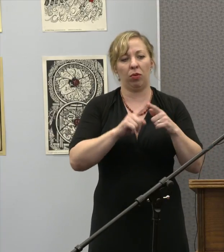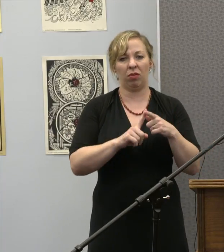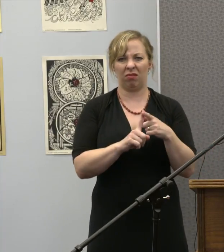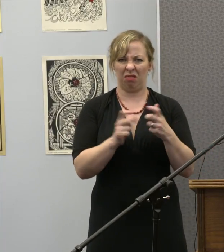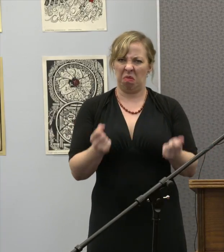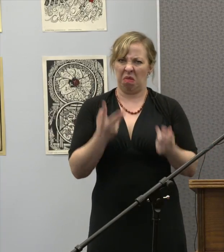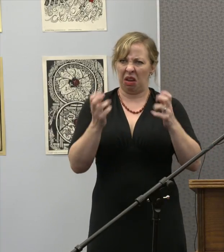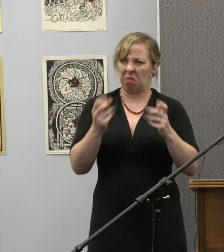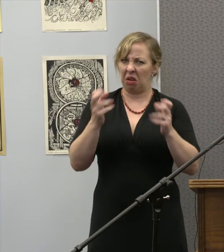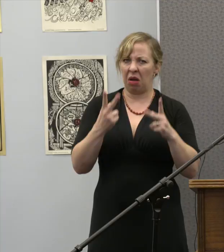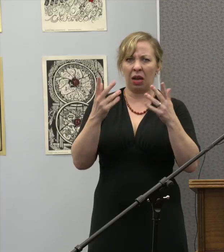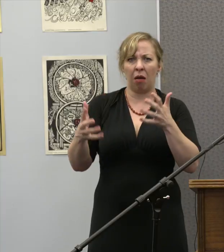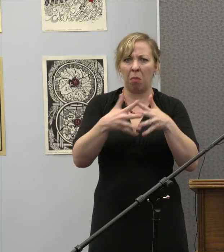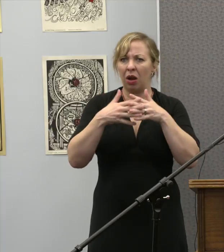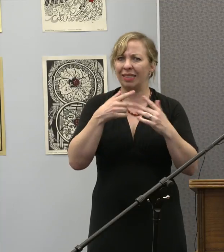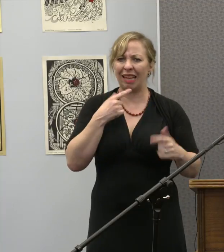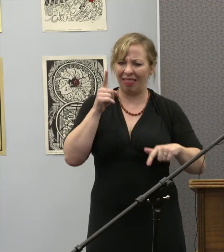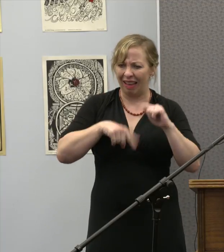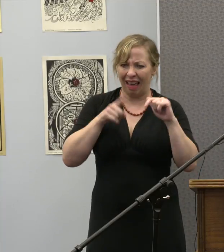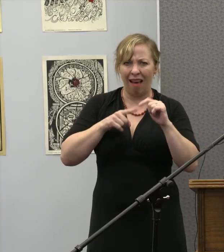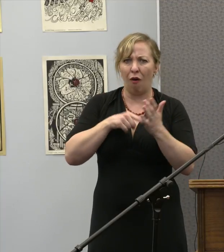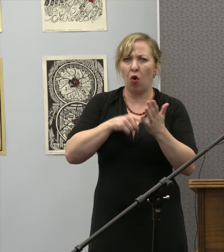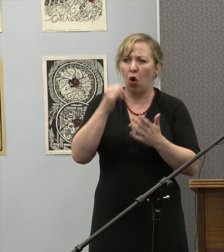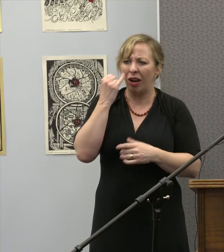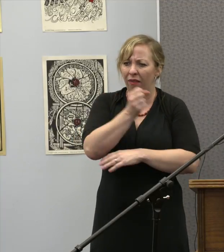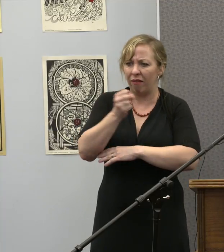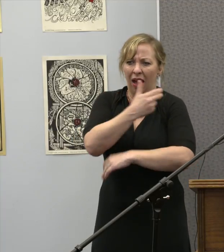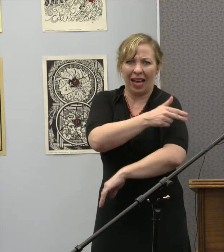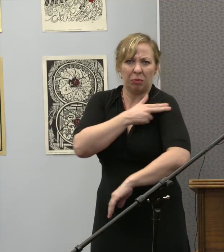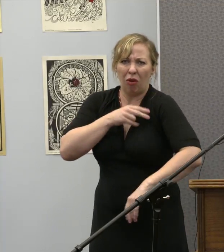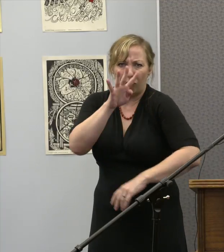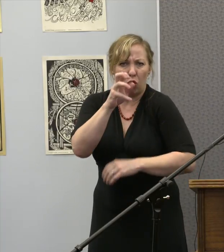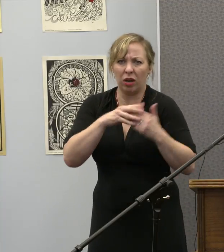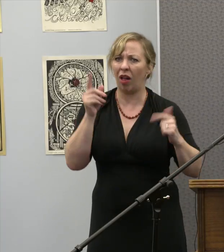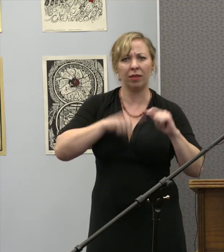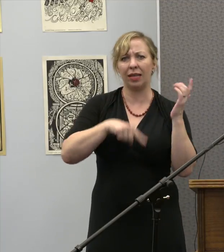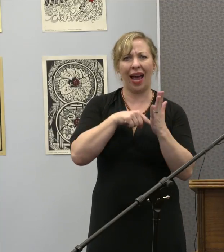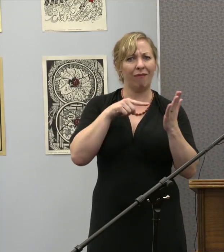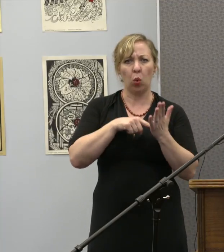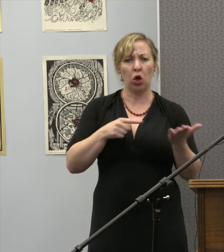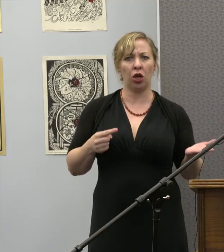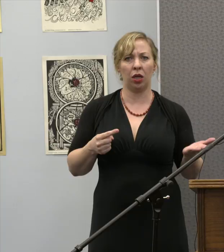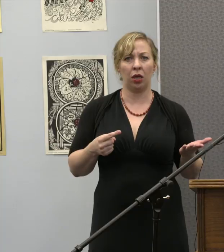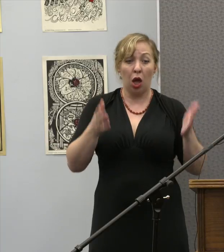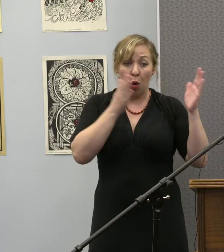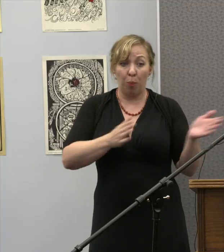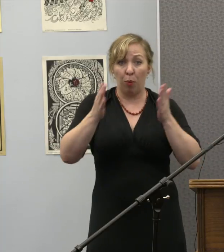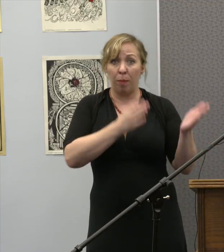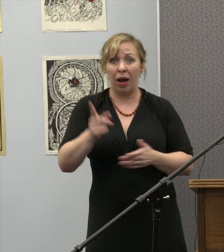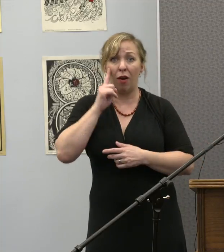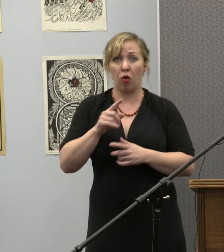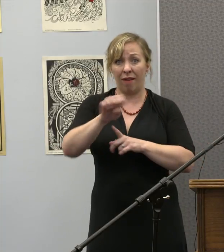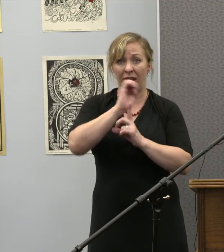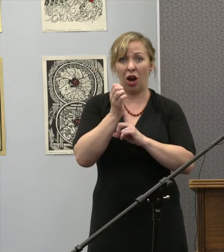cover an unexpected expense of $400. The cost of preparing and evacuating for a climate disaster, it can quickly top